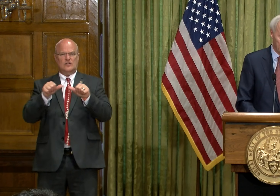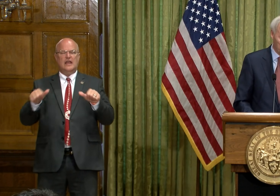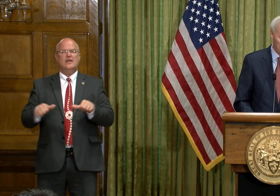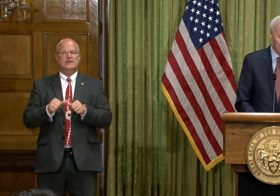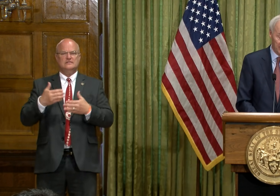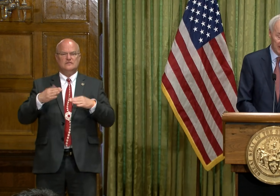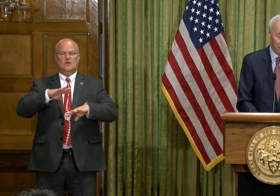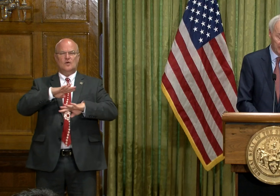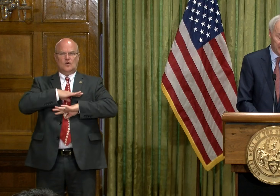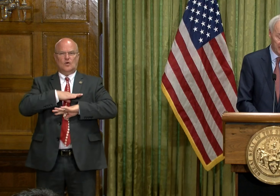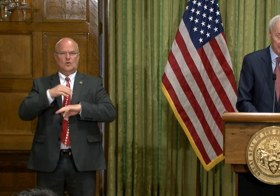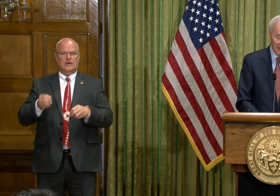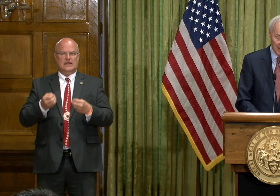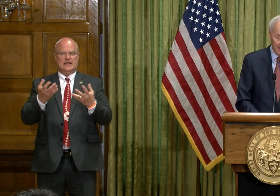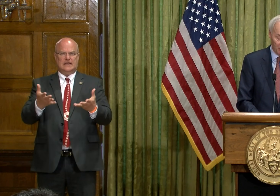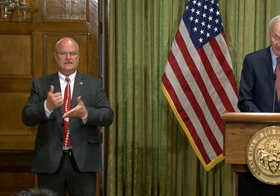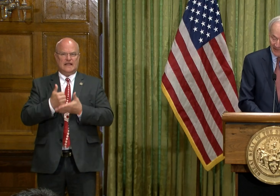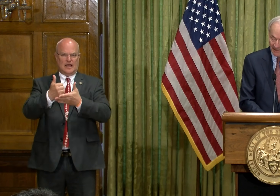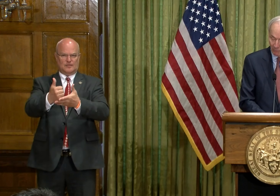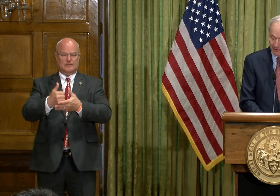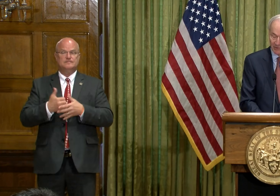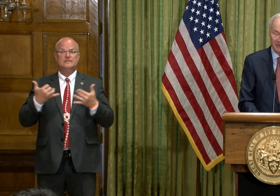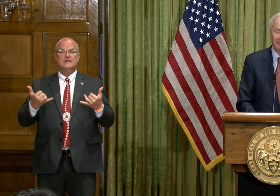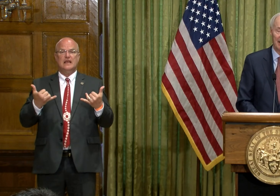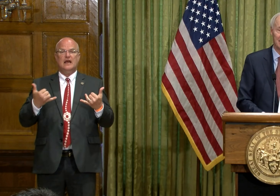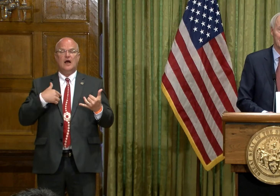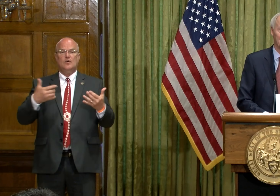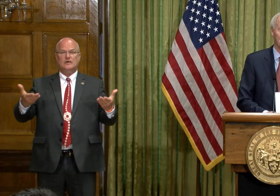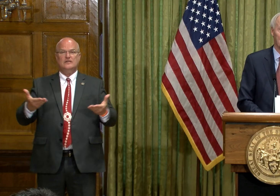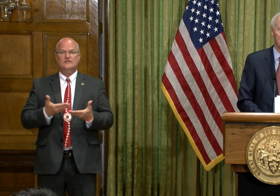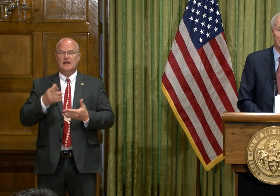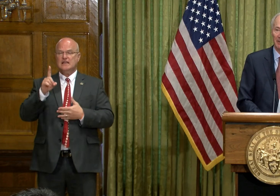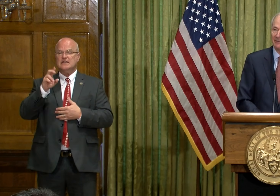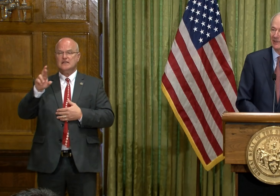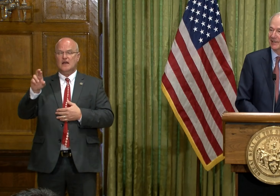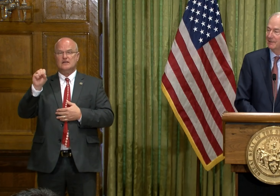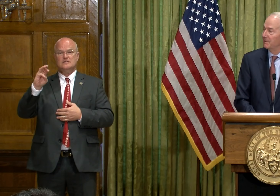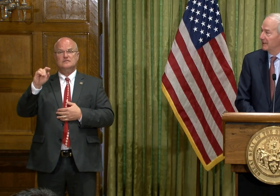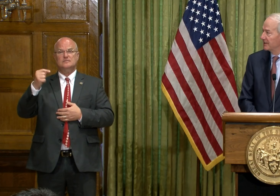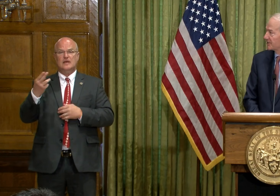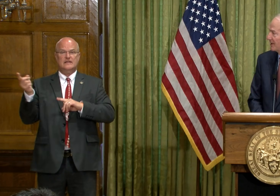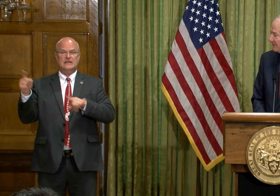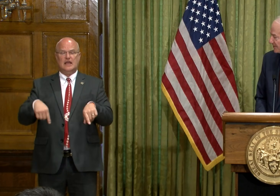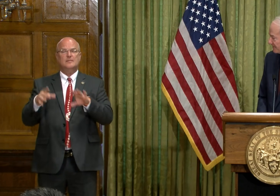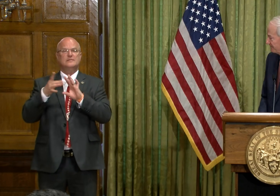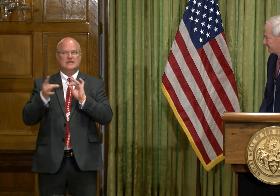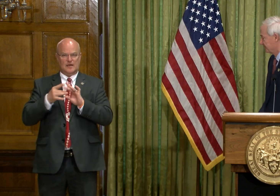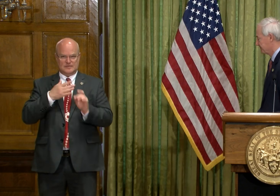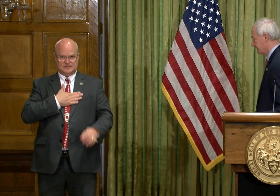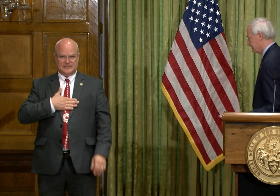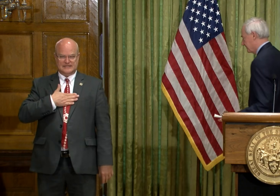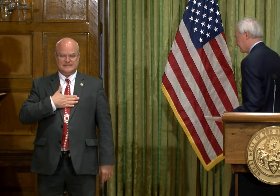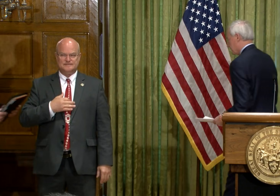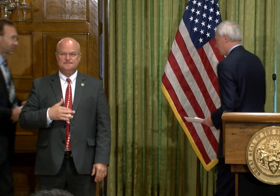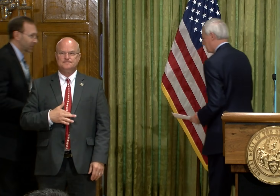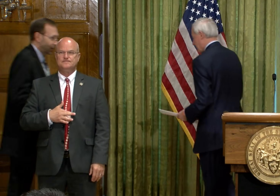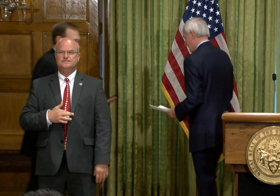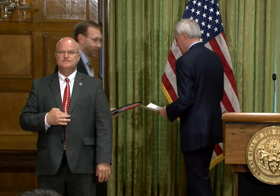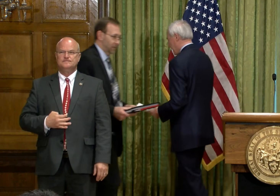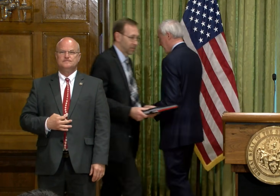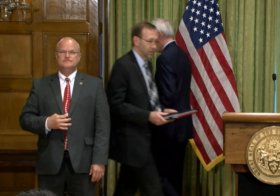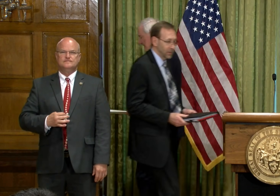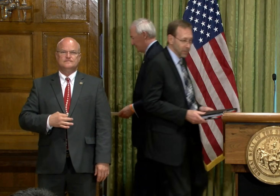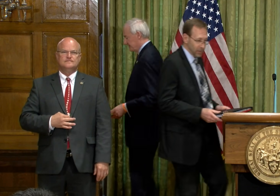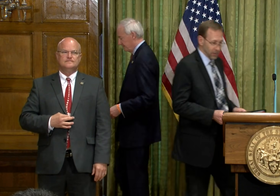relief that we can provide with them. With that, I wanted to invite Dr. Smith to come and make his comments.